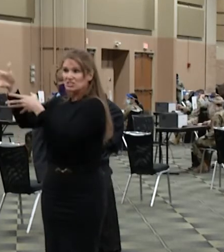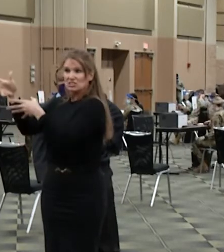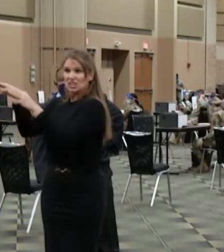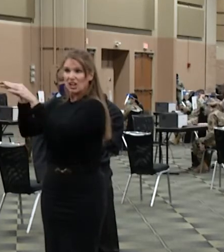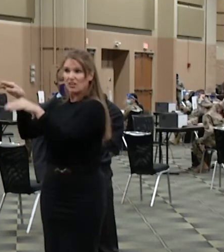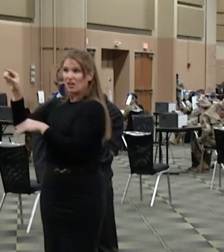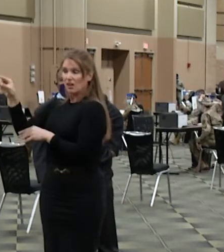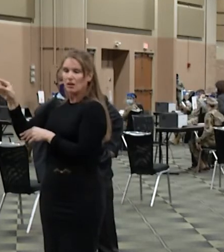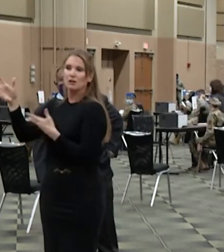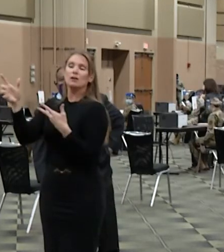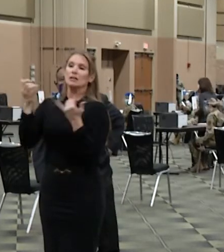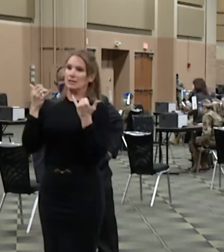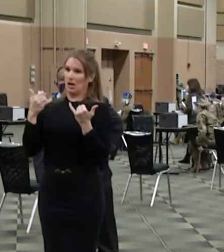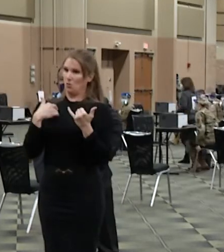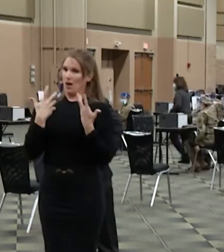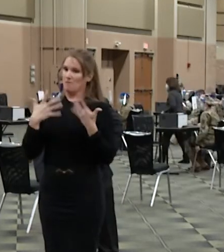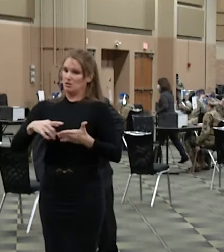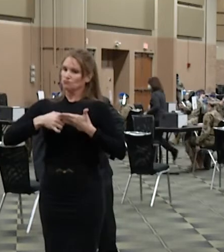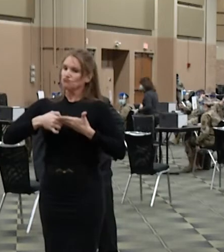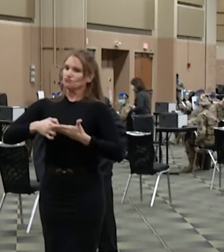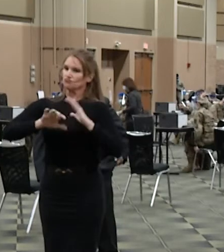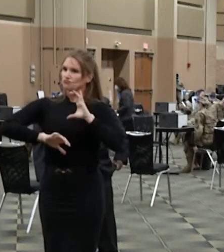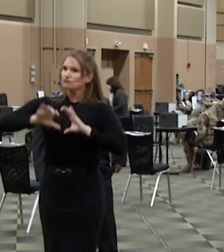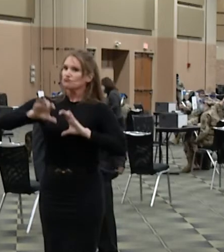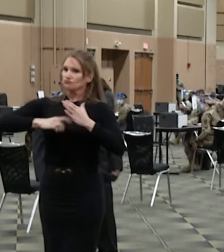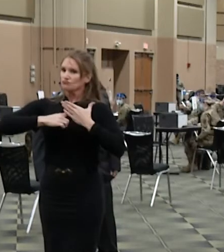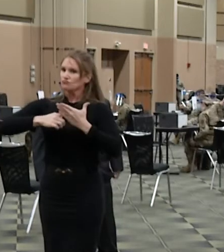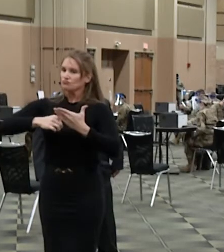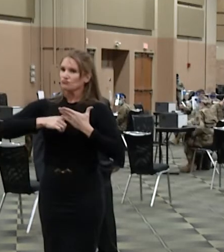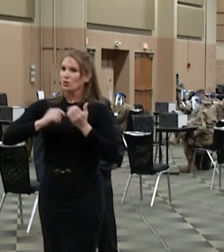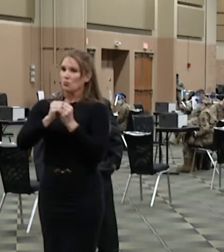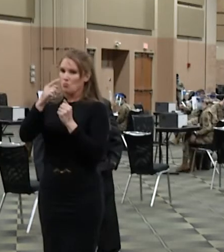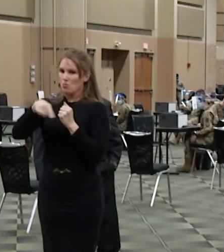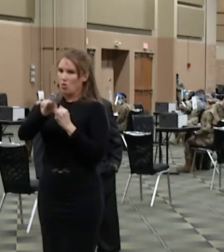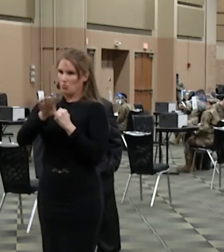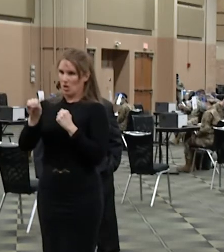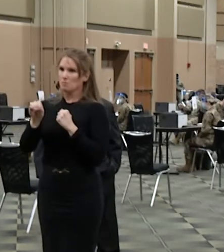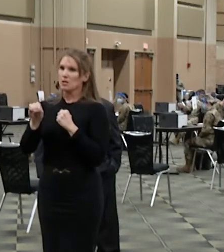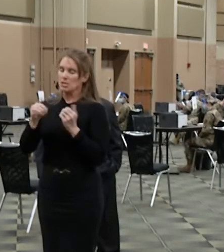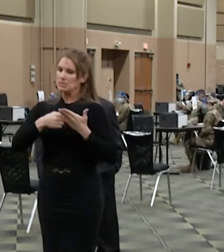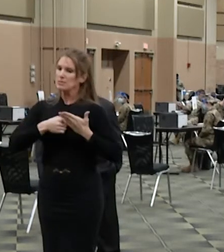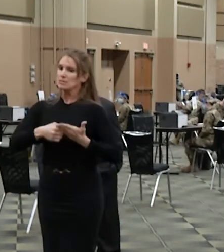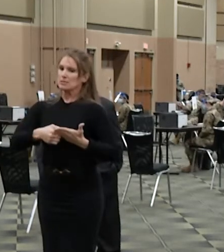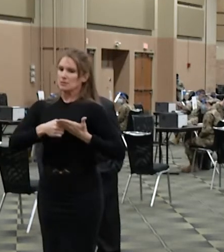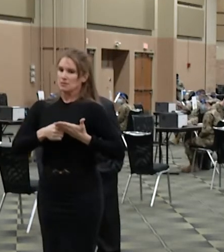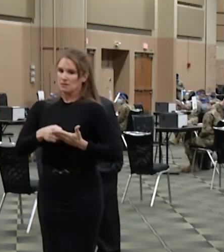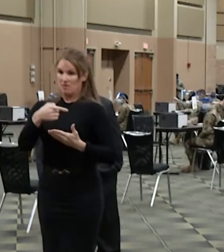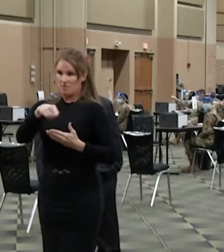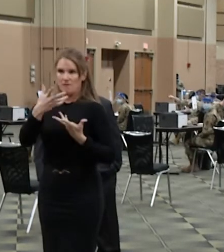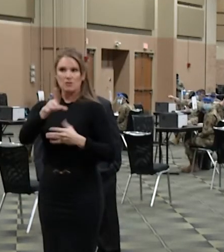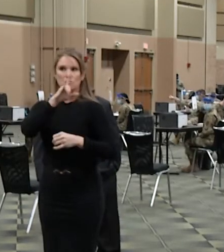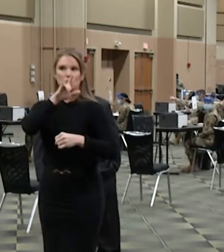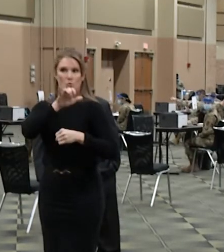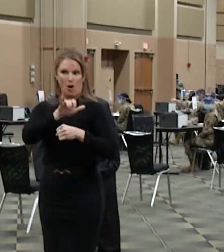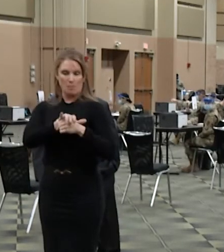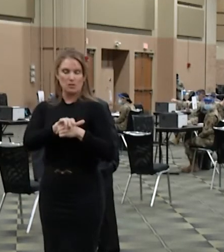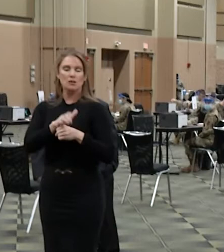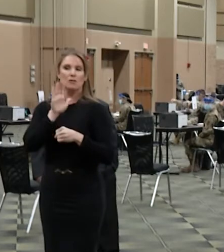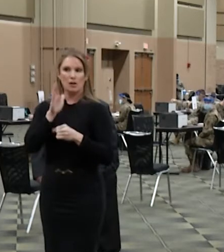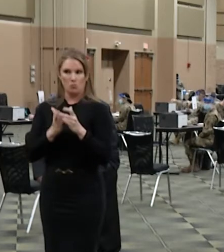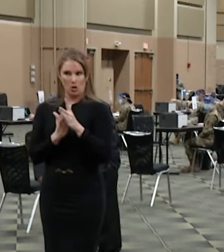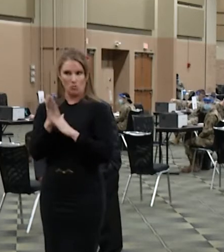numerous conversations. My team is in regular communication with those companies, and they have promised that they will get